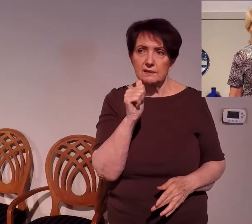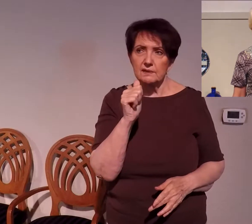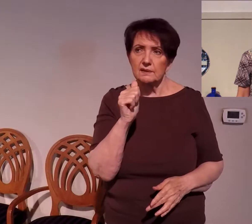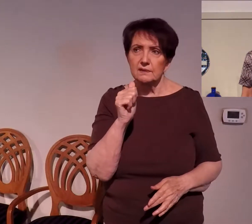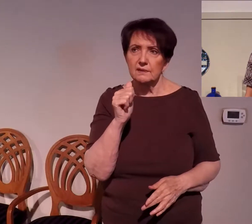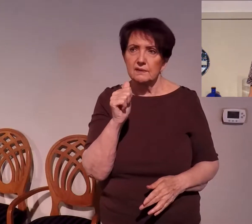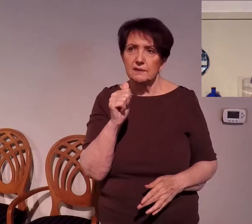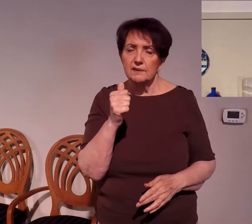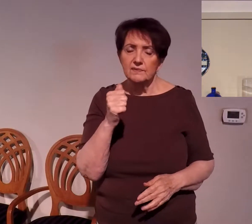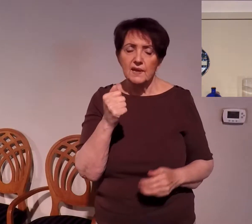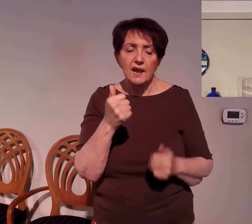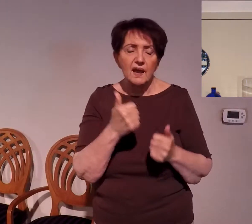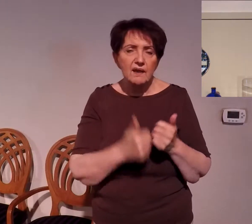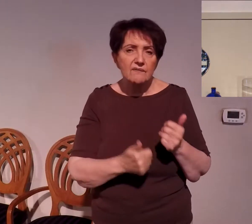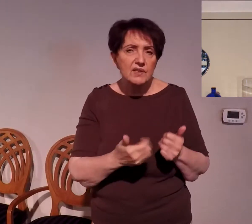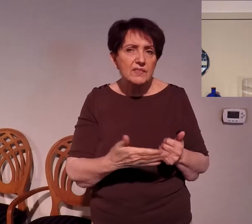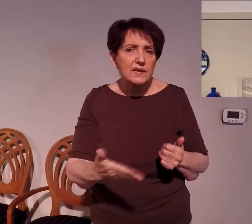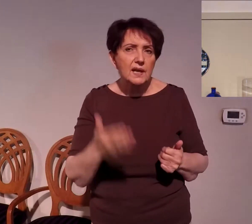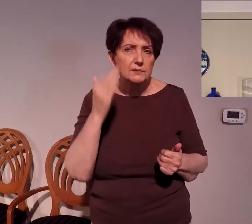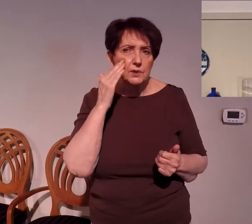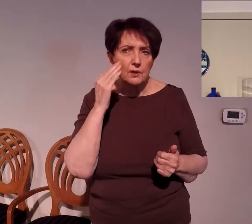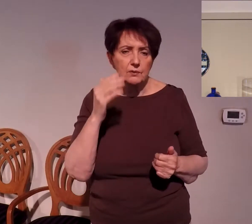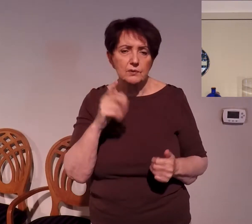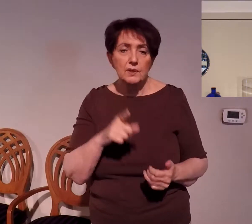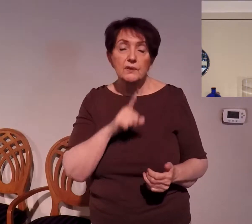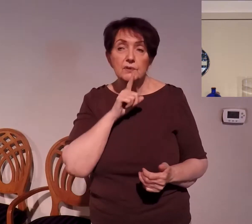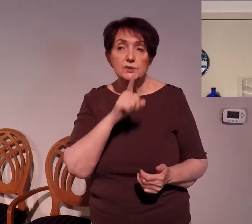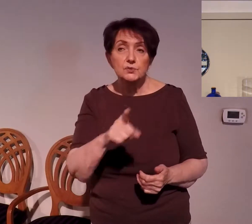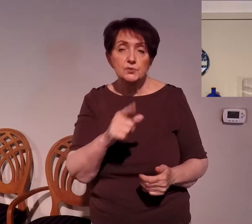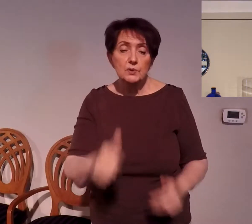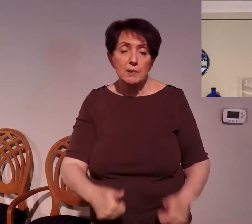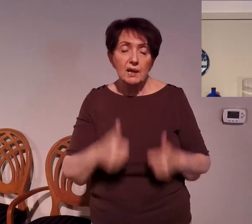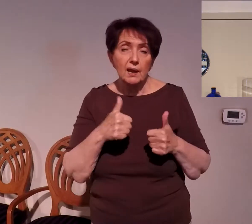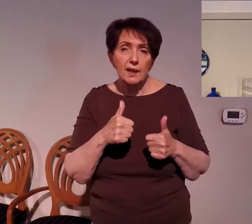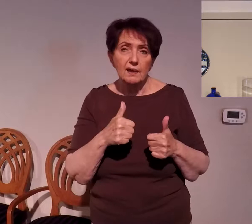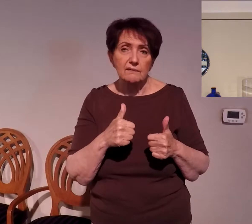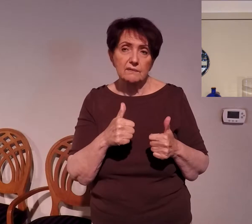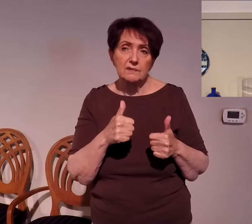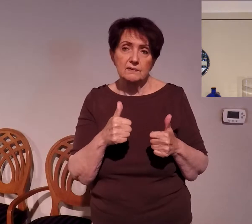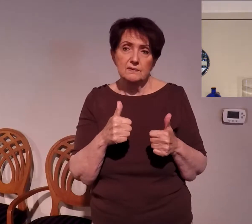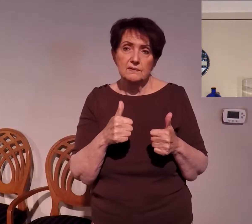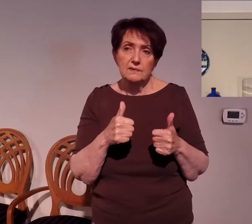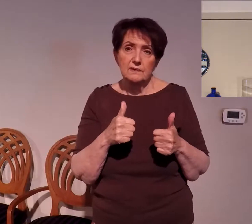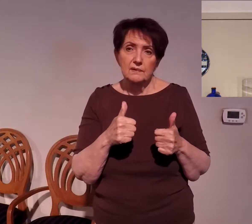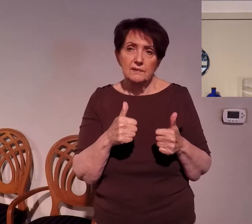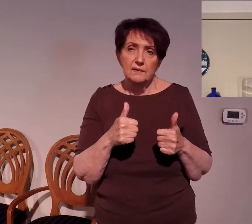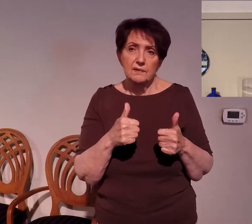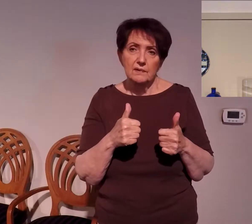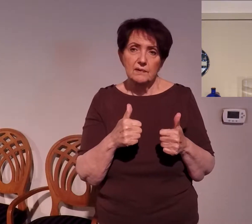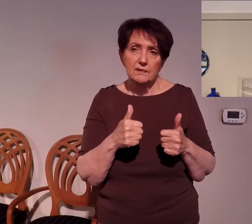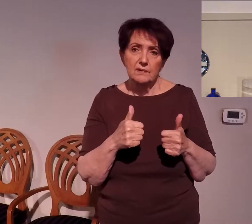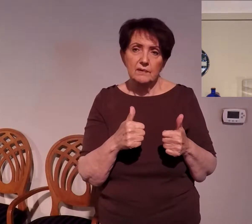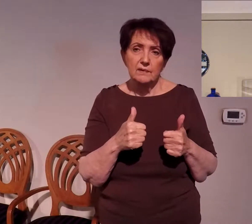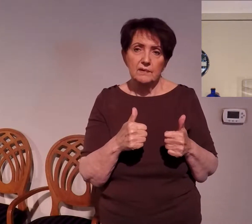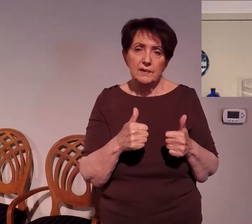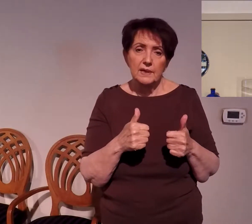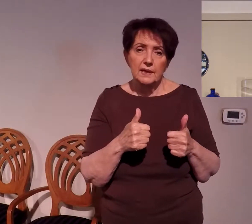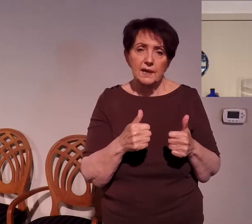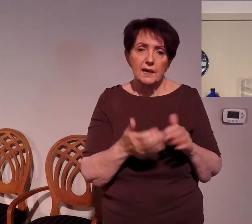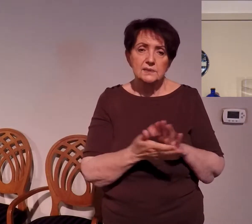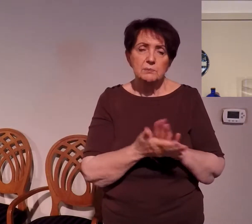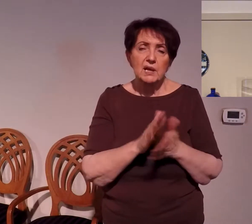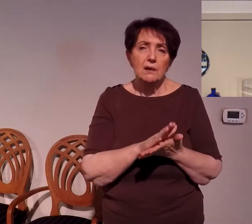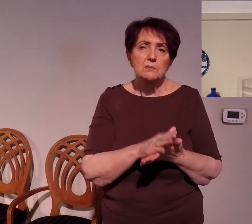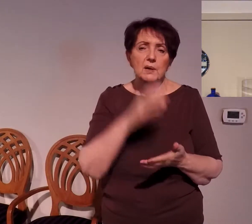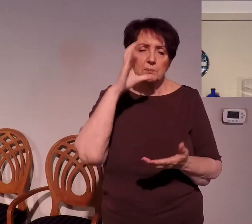that everything that I know to be true about life has become cemented into what I know to be true about